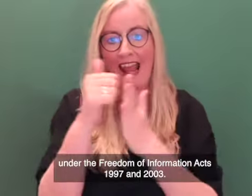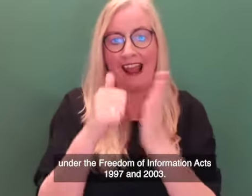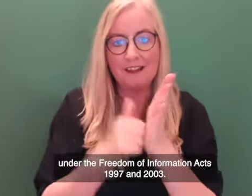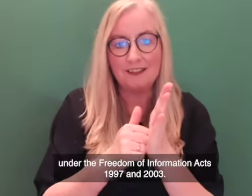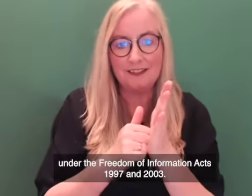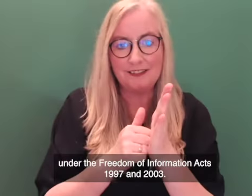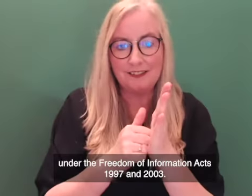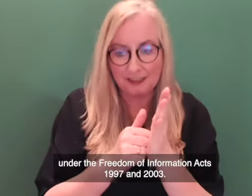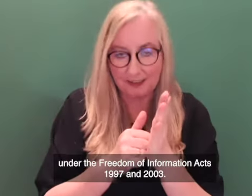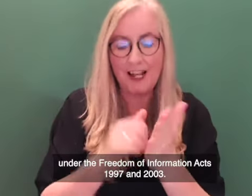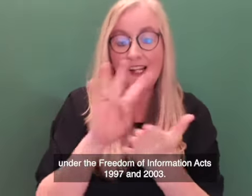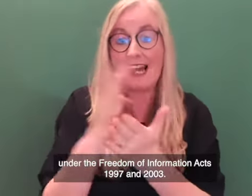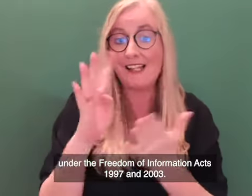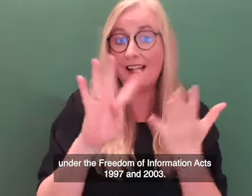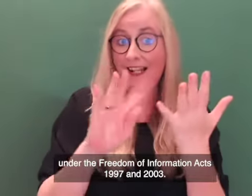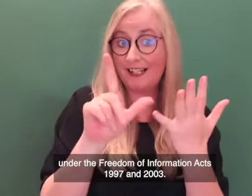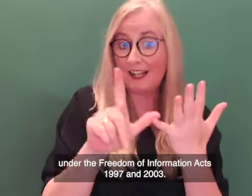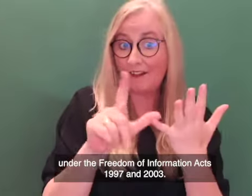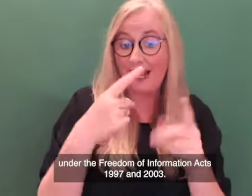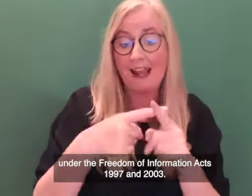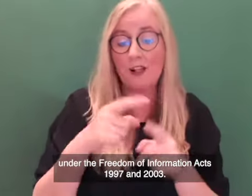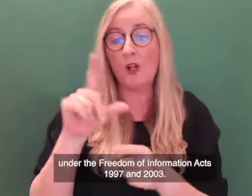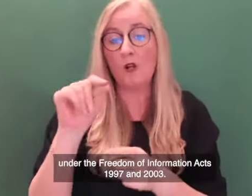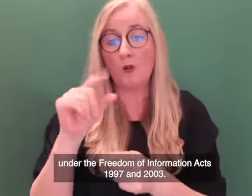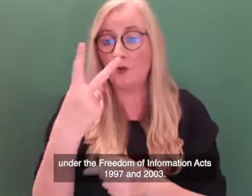Acts 1997 and 2003.